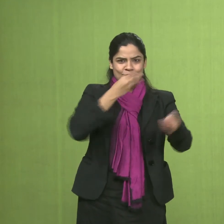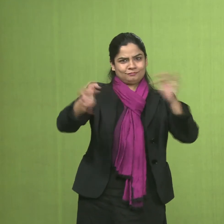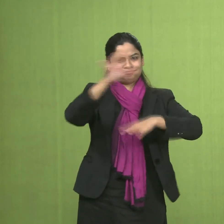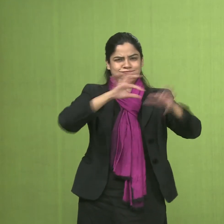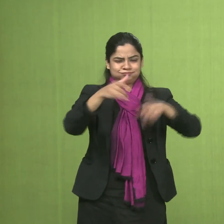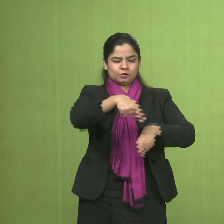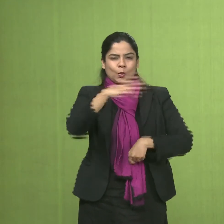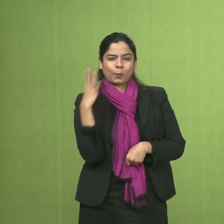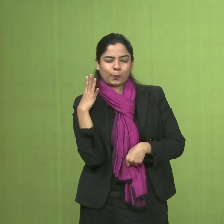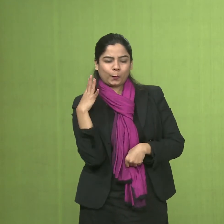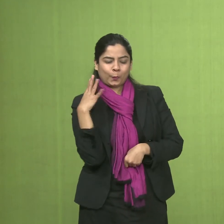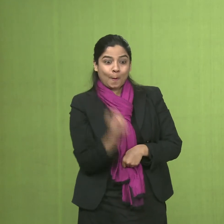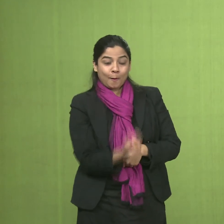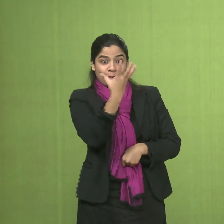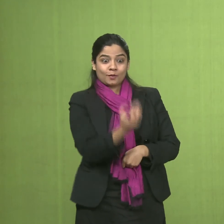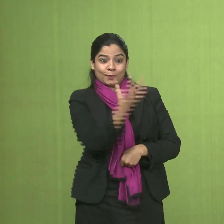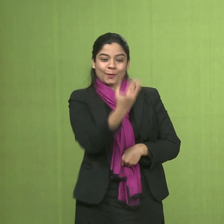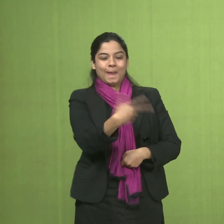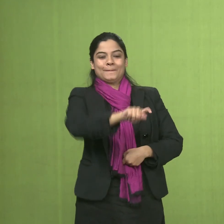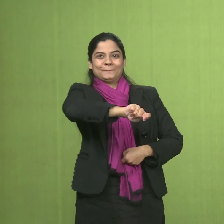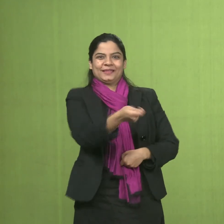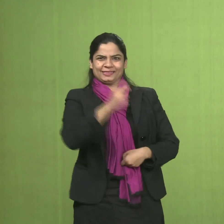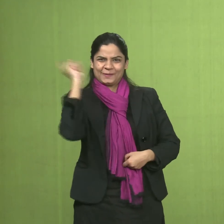So when you are cooking the food in the pressure cooker and it has